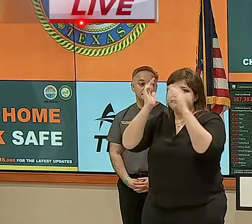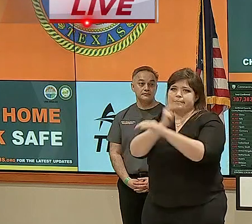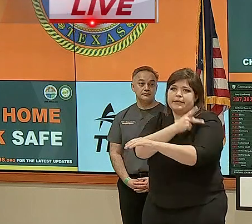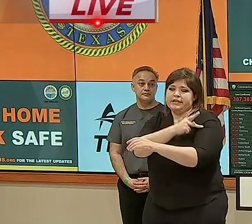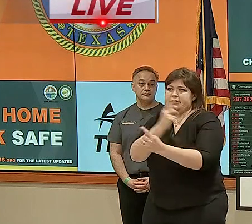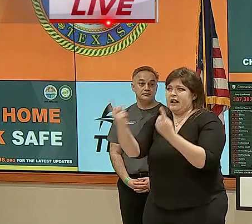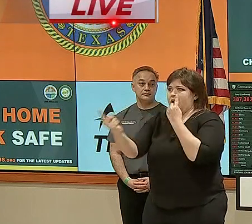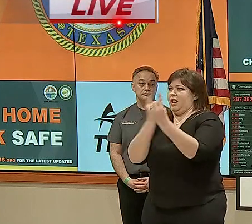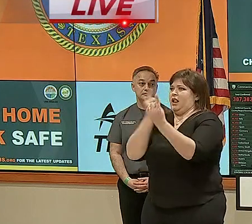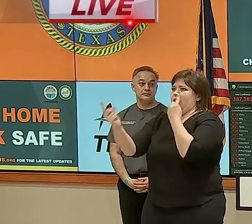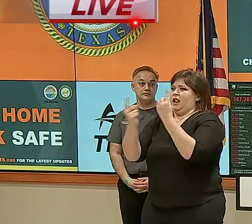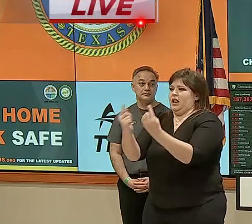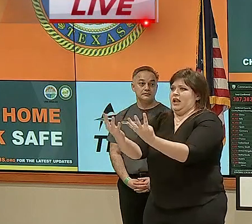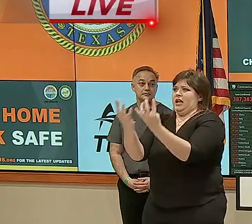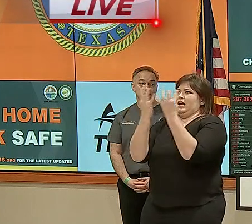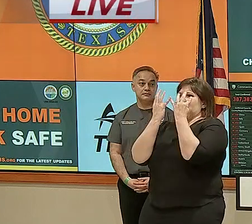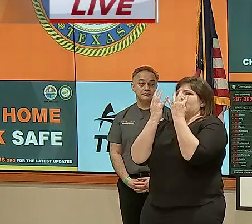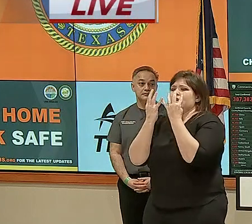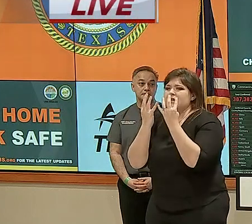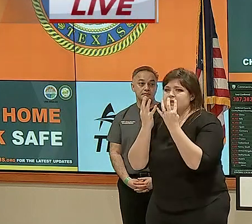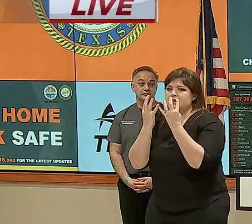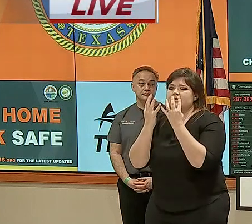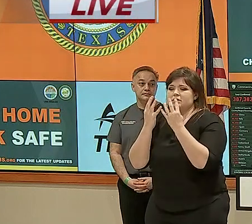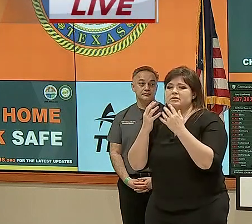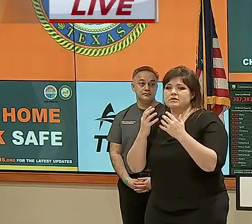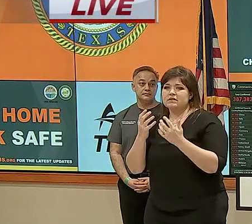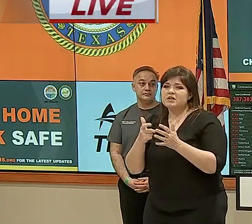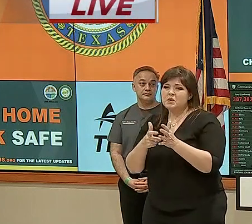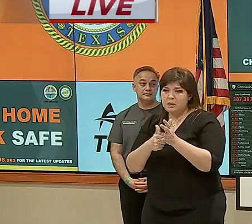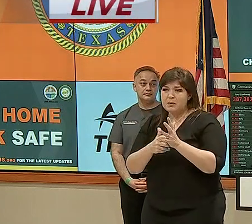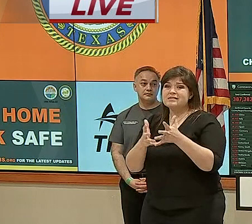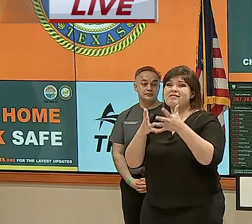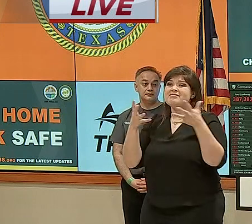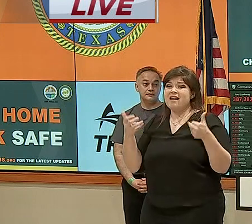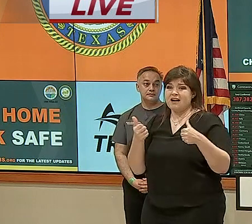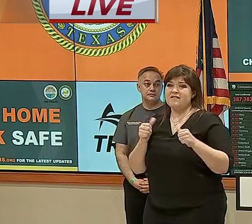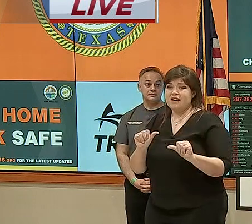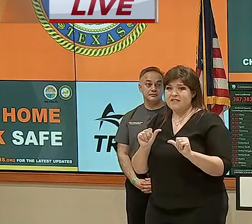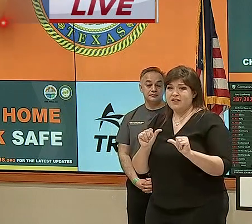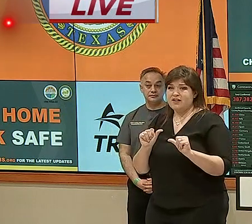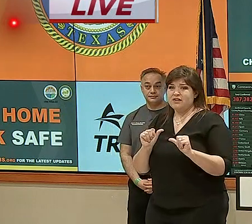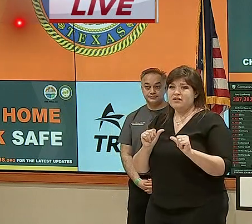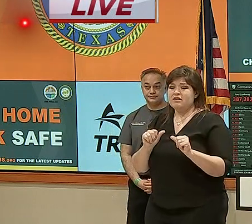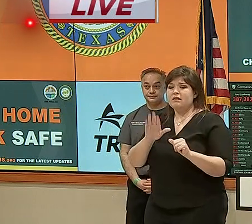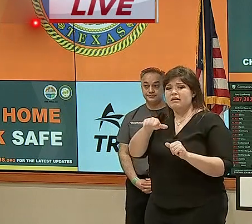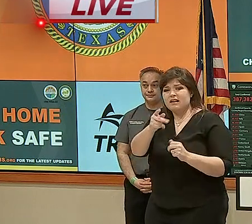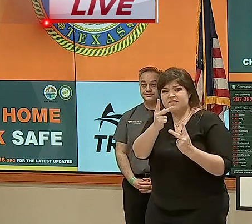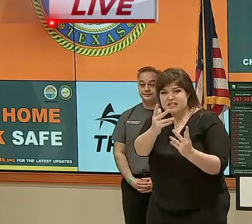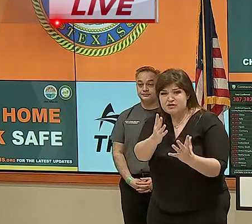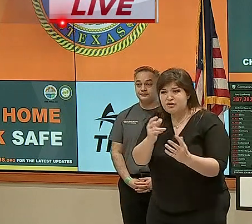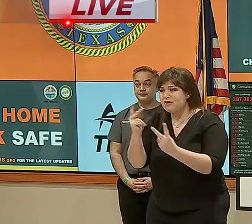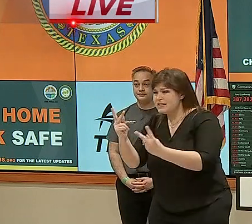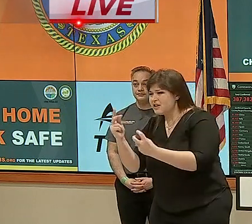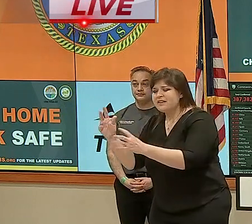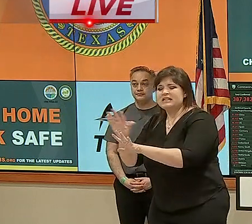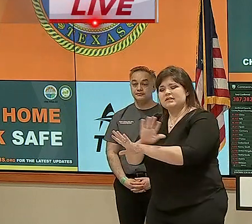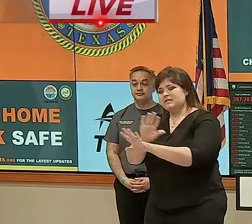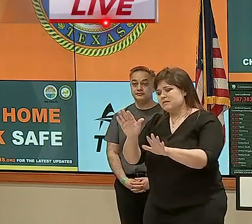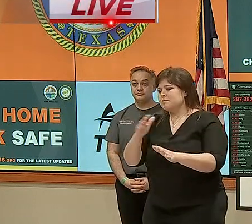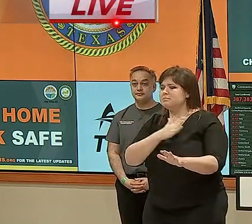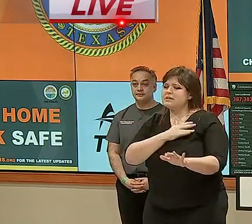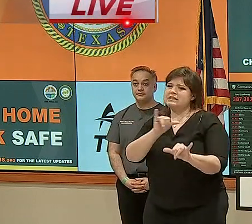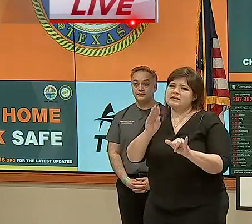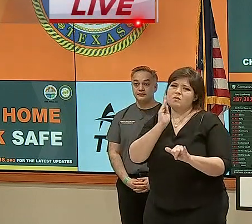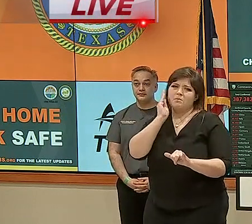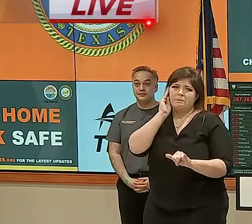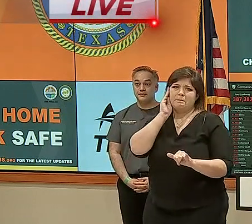us. It takes a lot of effort to help our visitors to go to our patients. If we can reduce the number